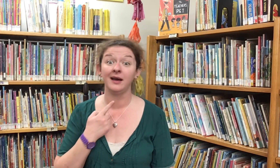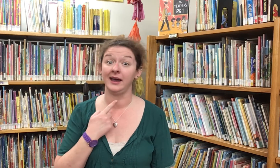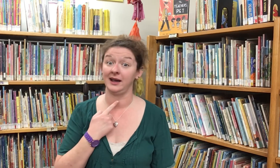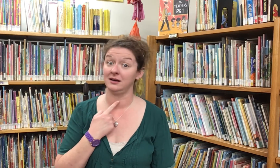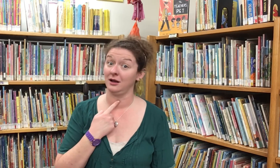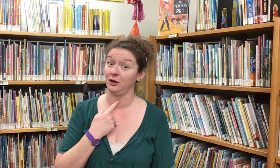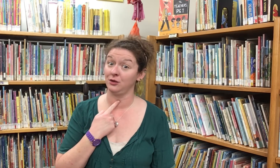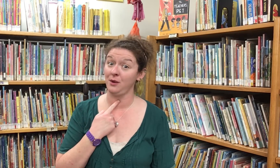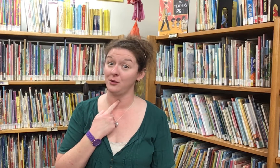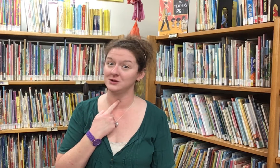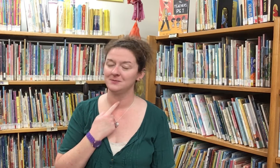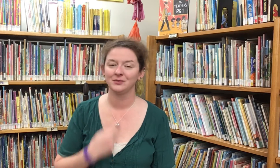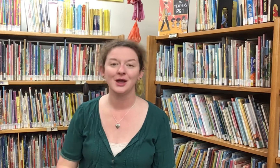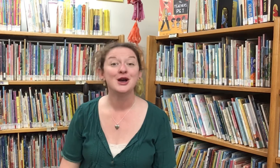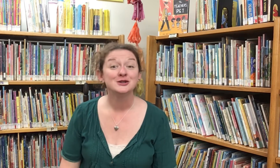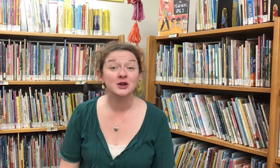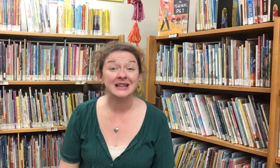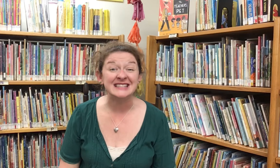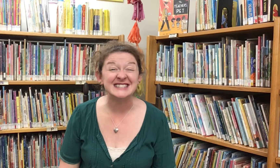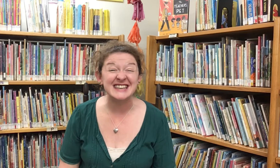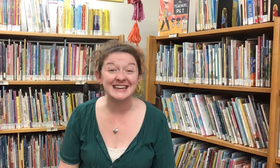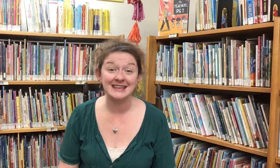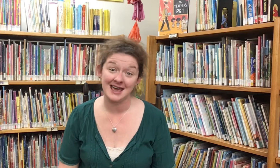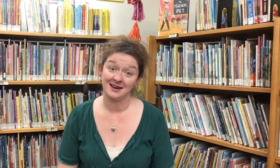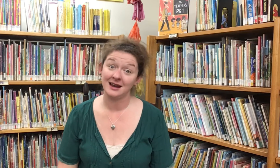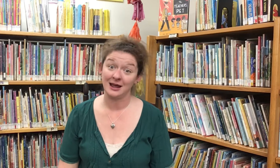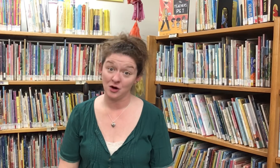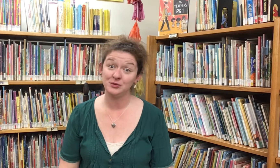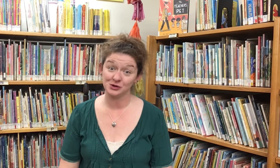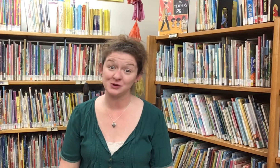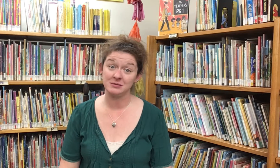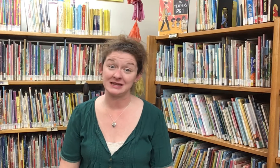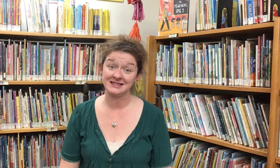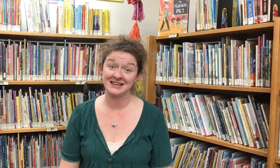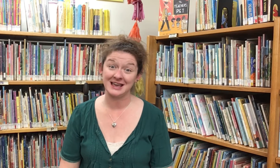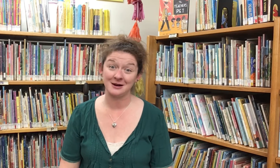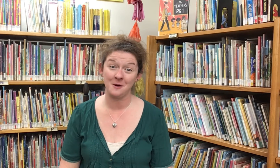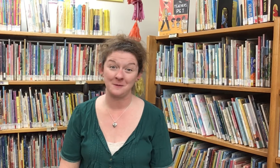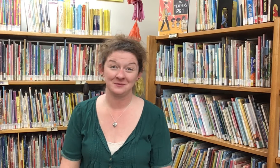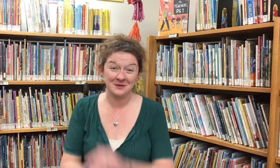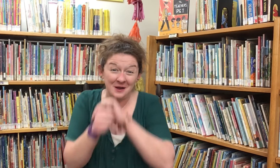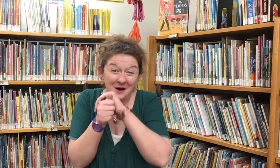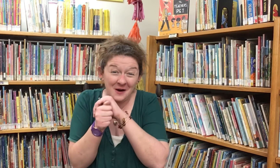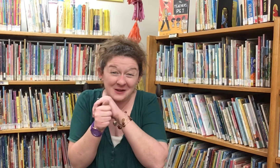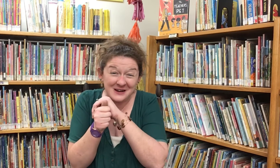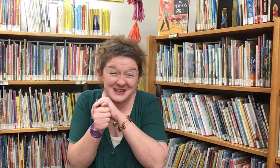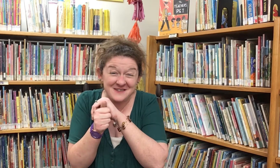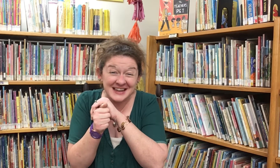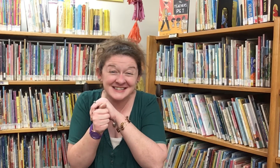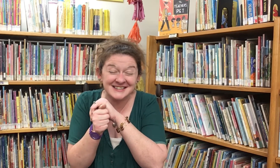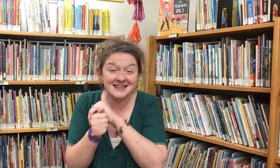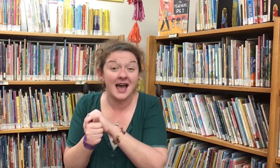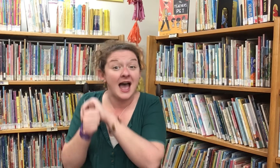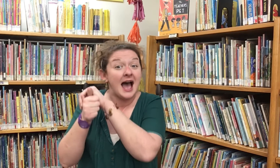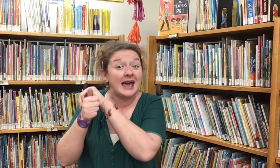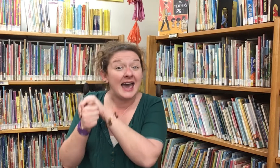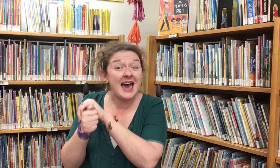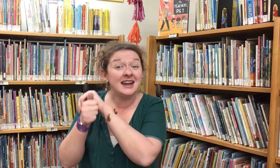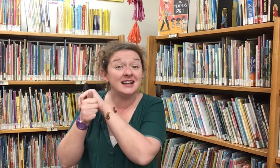and throat. So let's sing it again, and I hope you'll join me in singing at home. Are you ready, friends? I had a